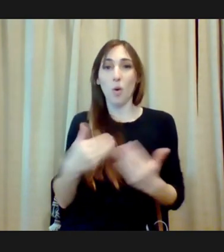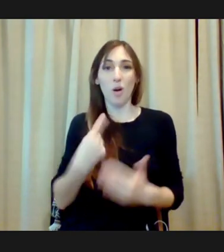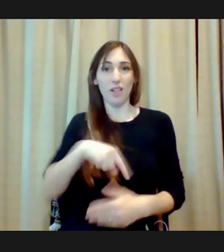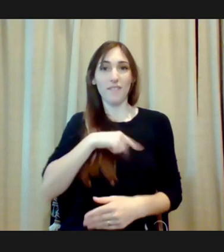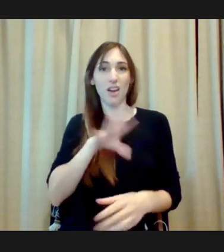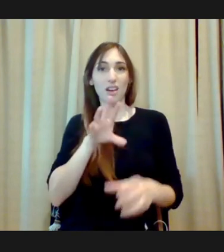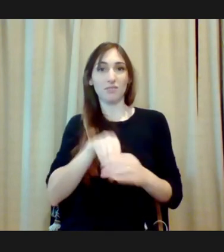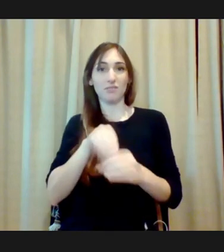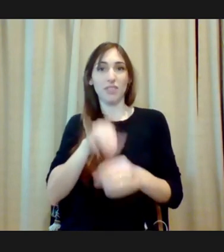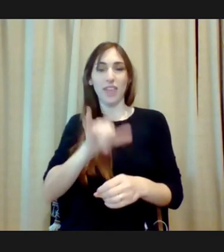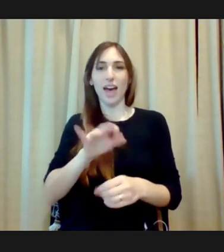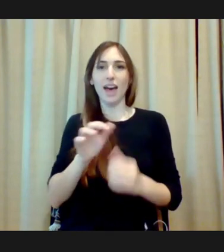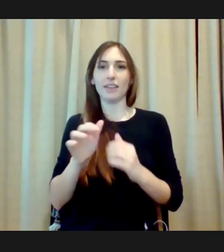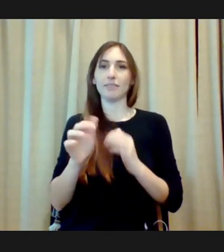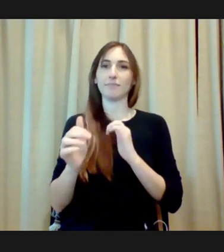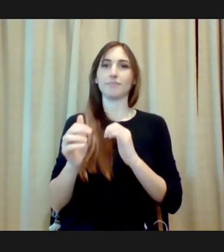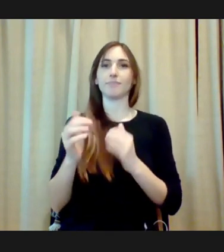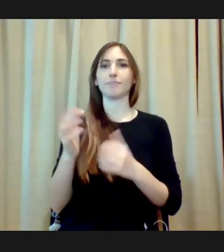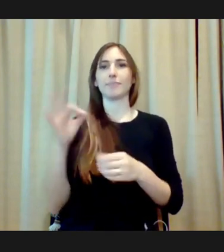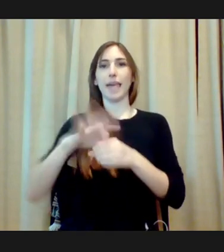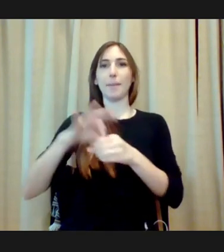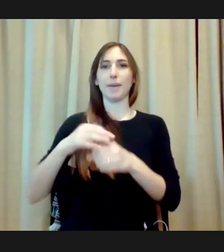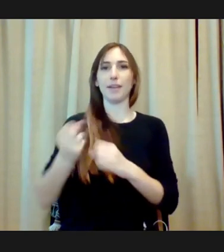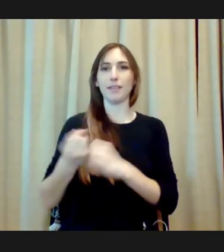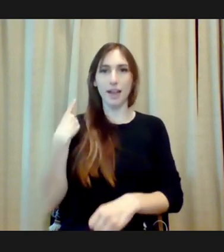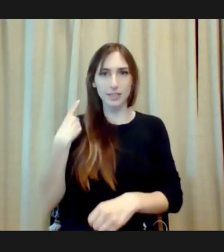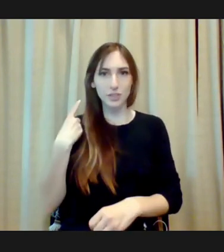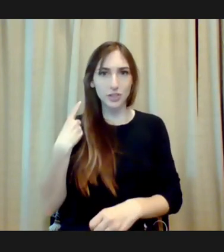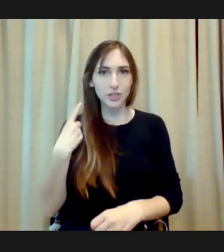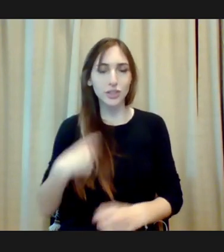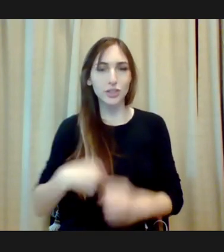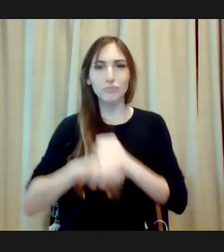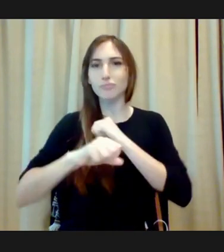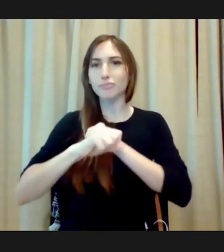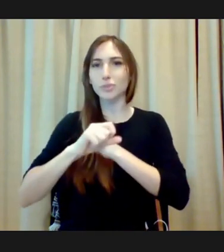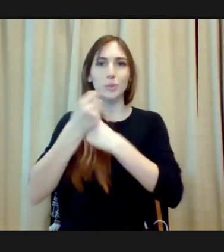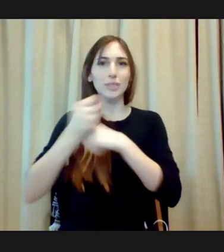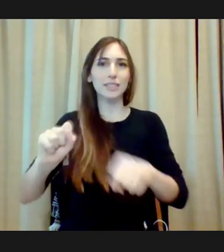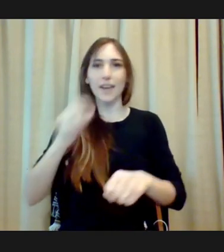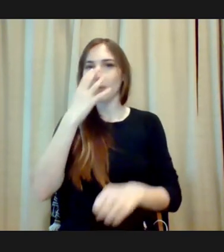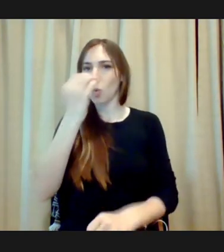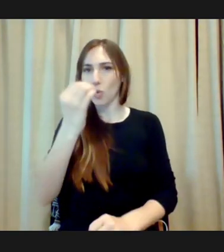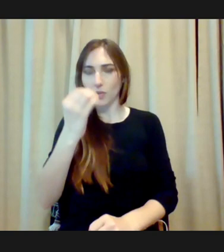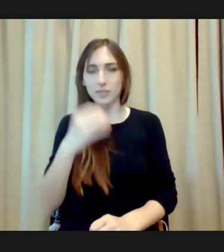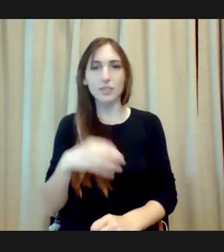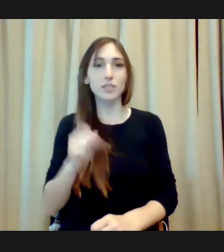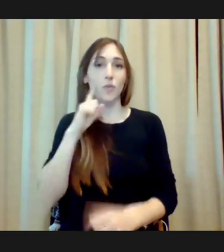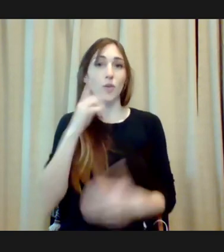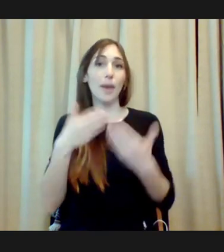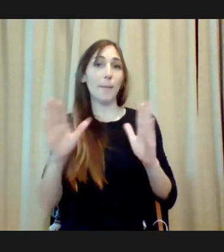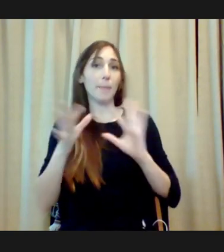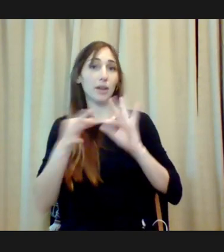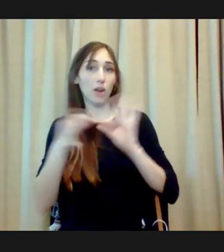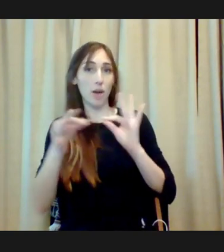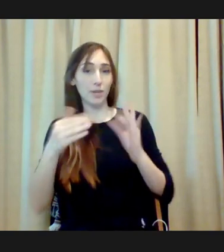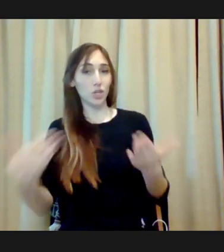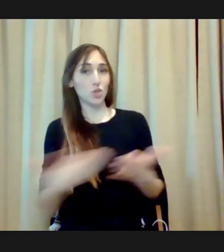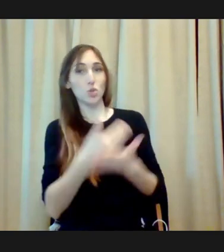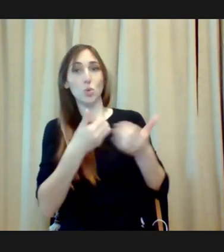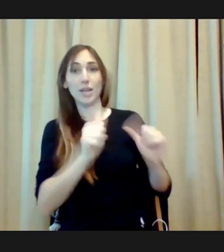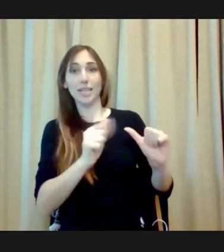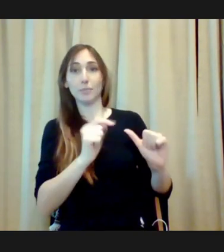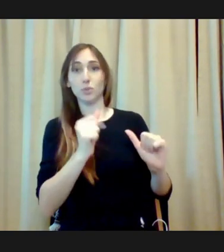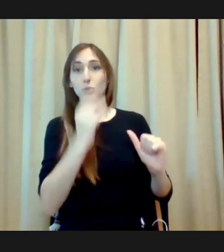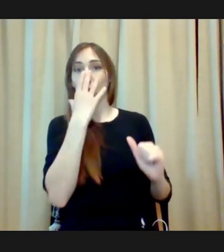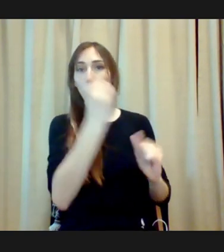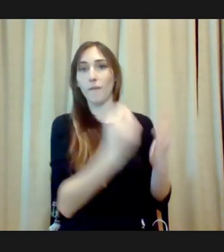save wolves when the public comment period was opened last year on the new attempt to delist wolves. 1.8 million